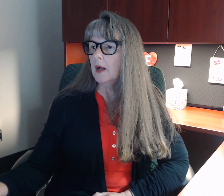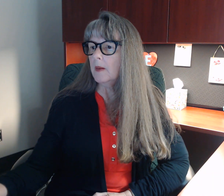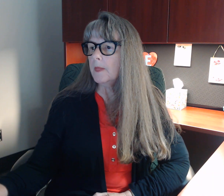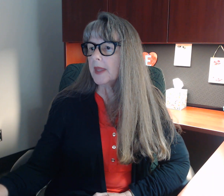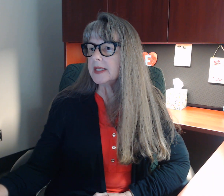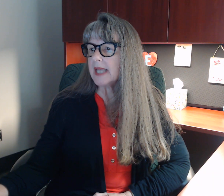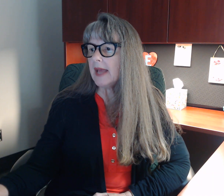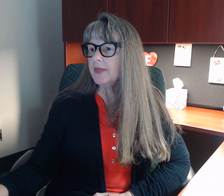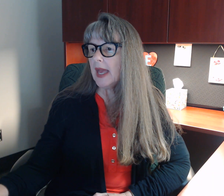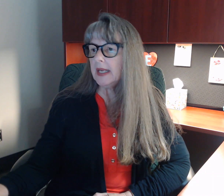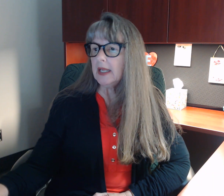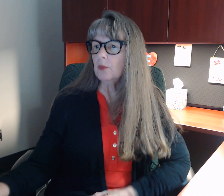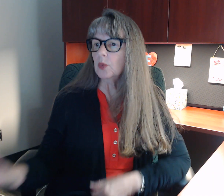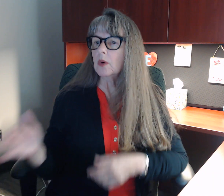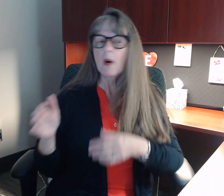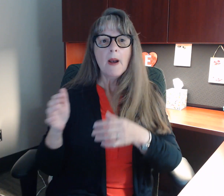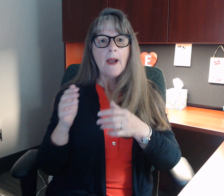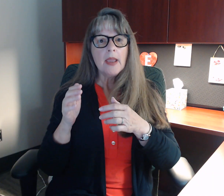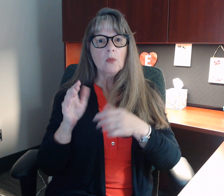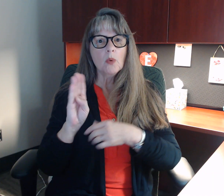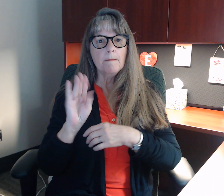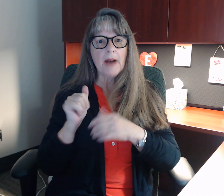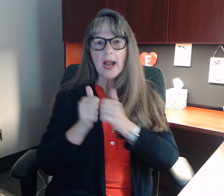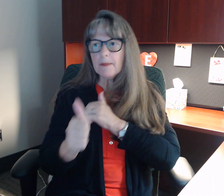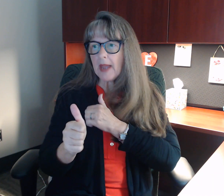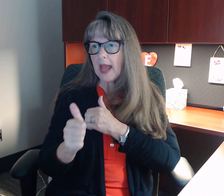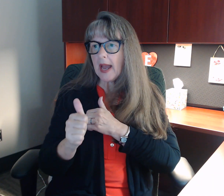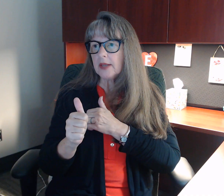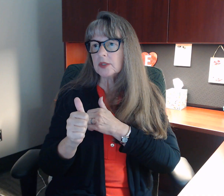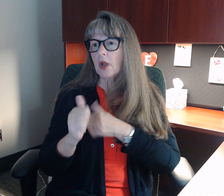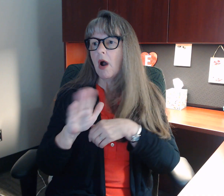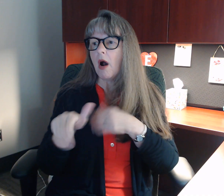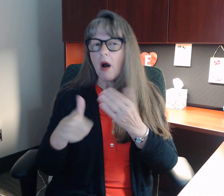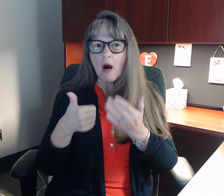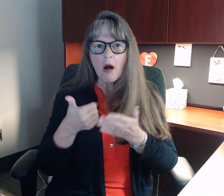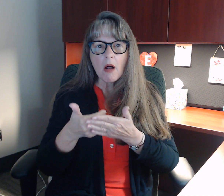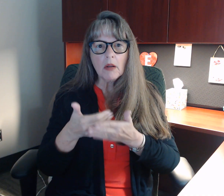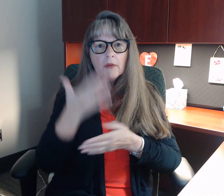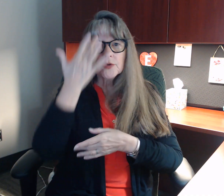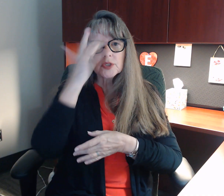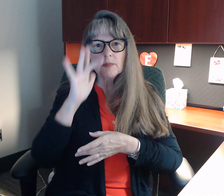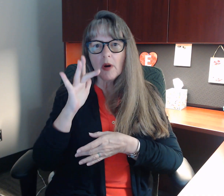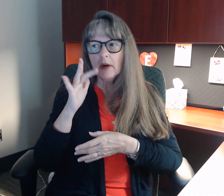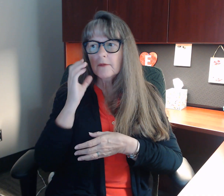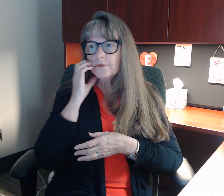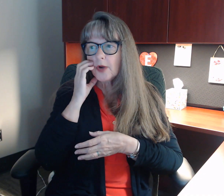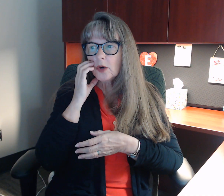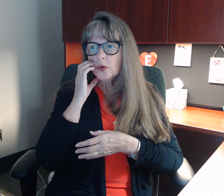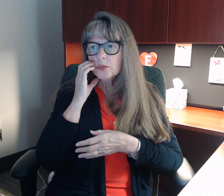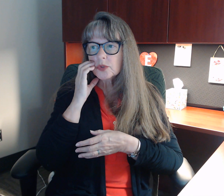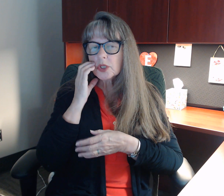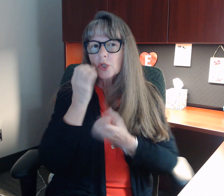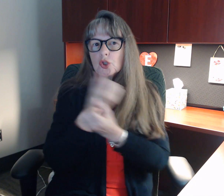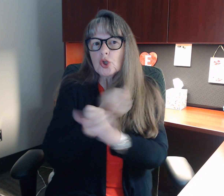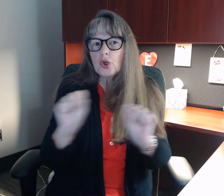They said that it will bypass all of the smartphone's